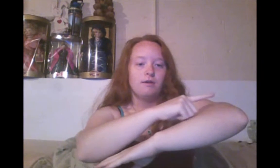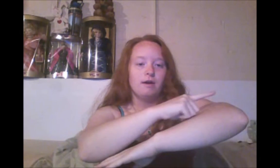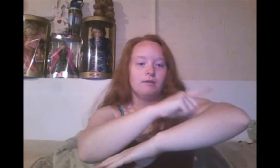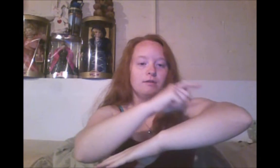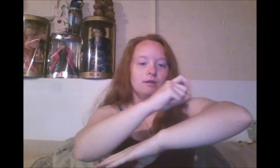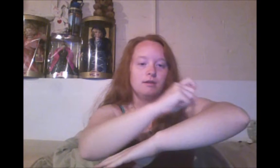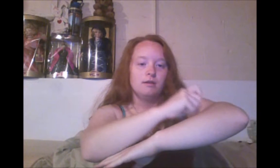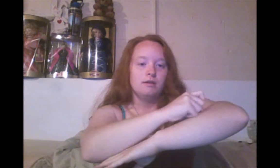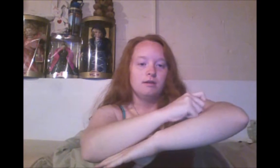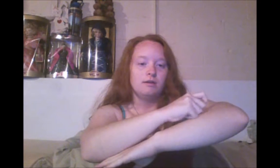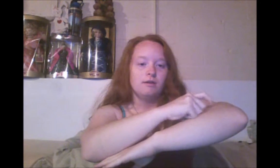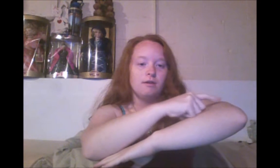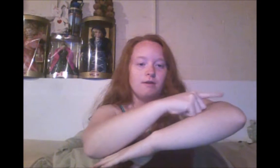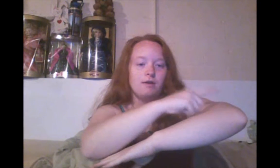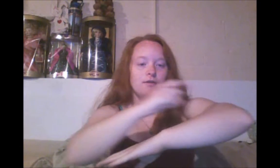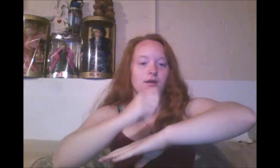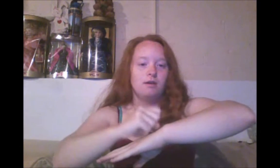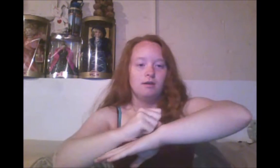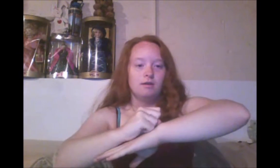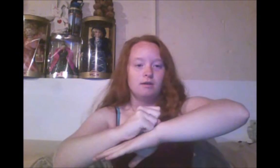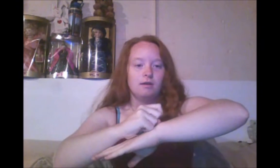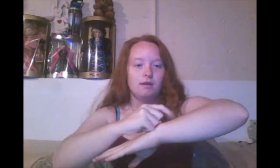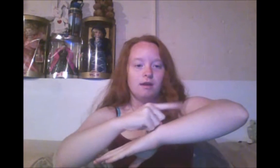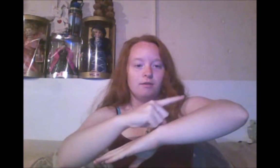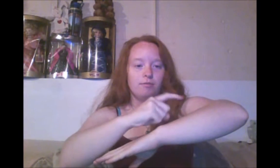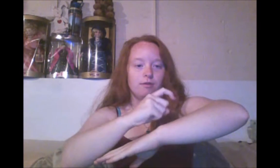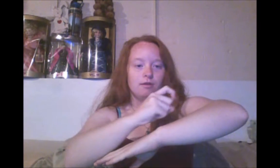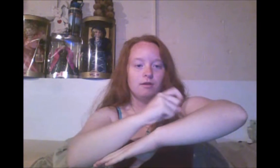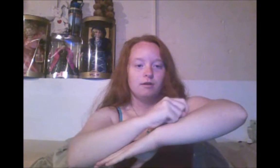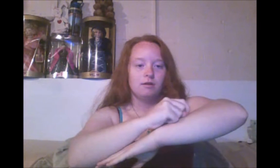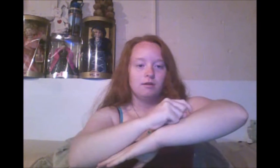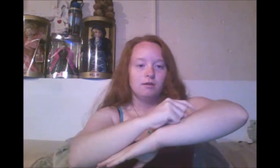out. Here, go out. Caterpillar.